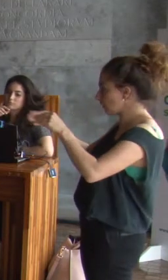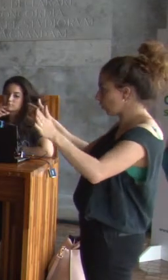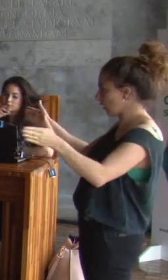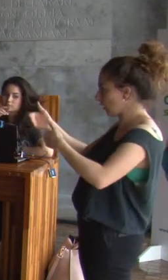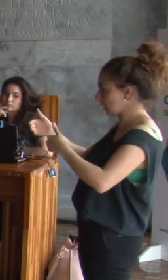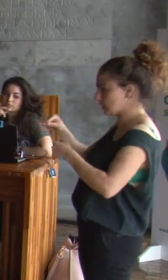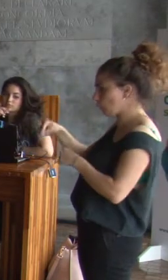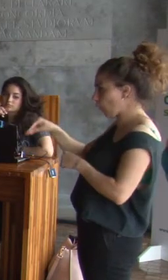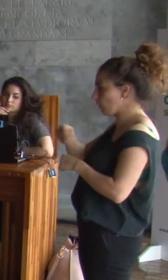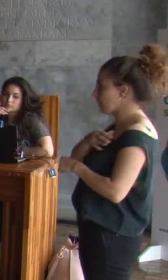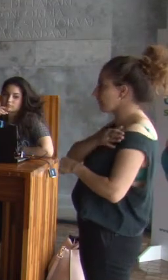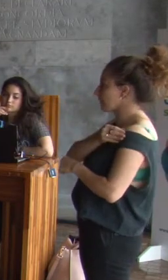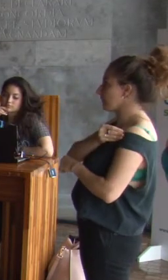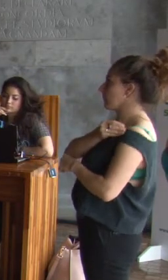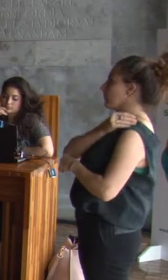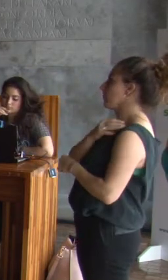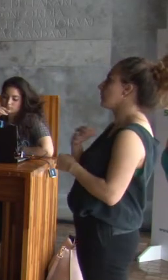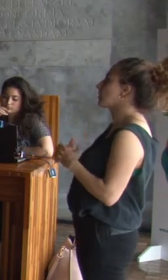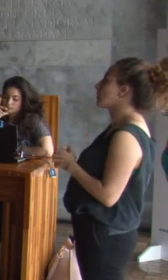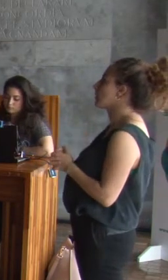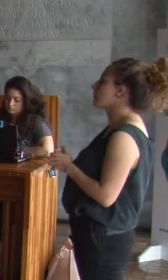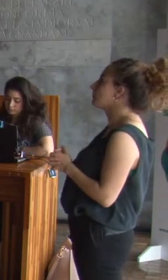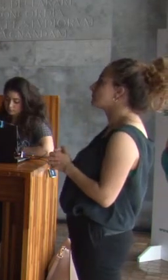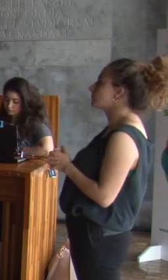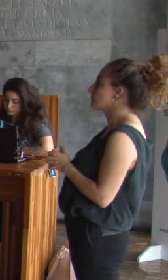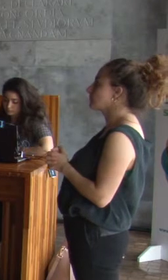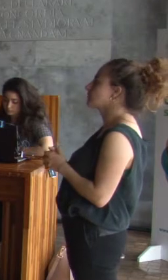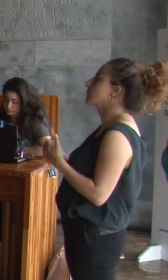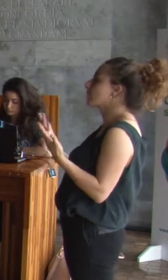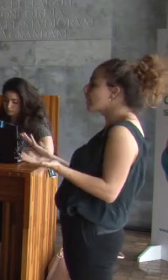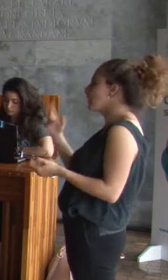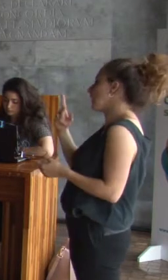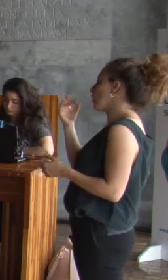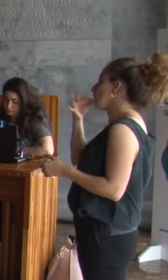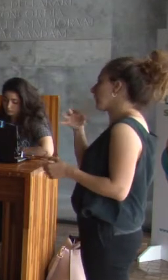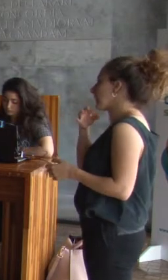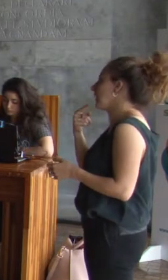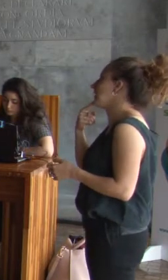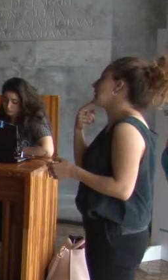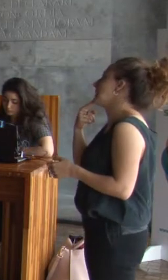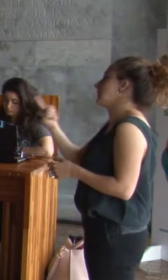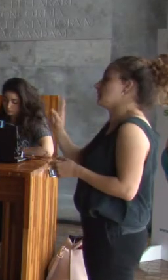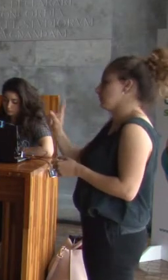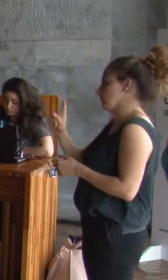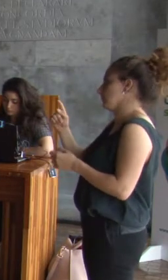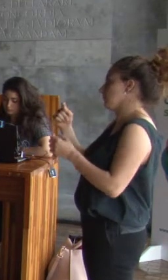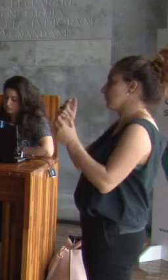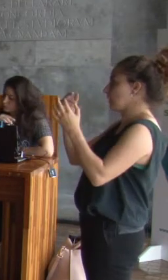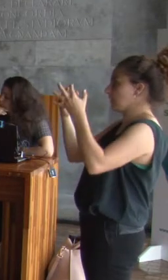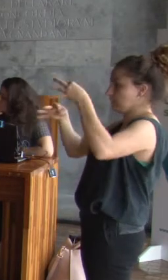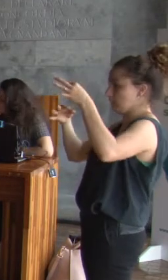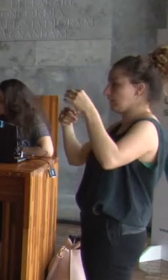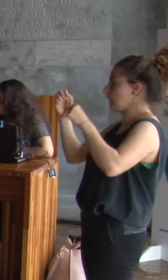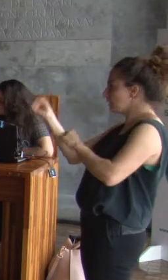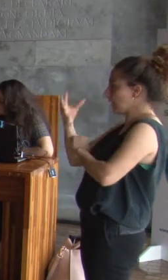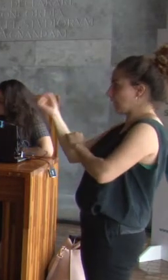room. And therefore, unlike traditional academic practices where you're encouraged not to read off the slides, that's